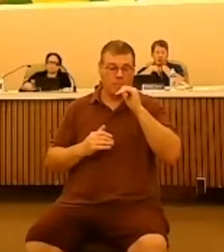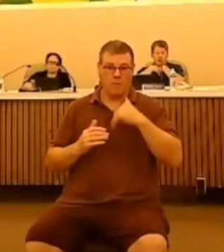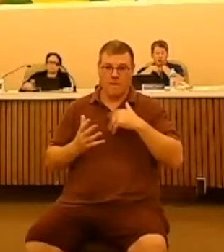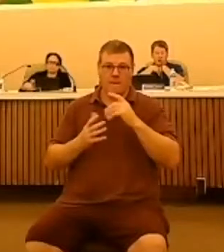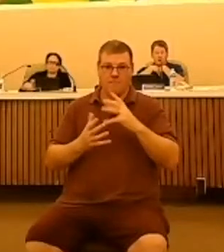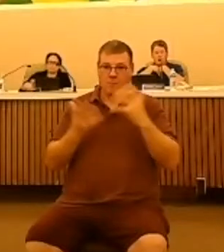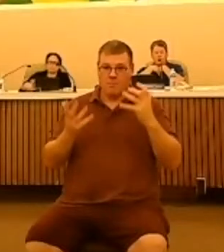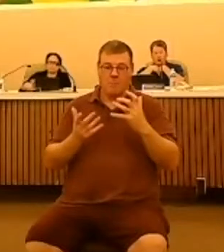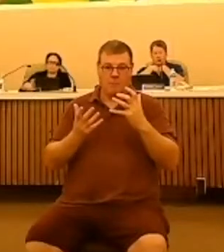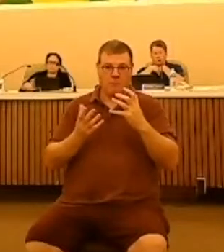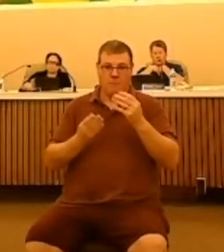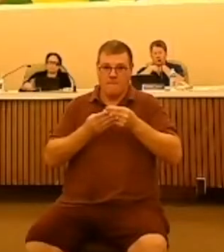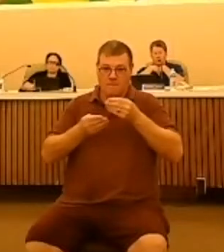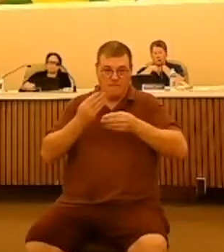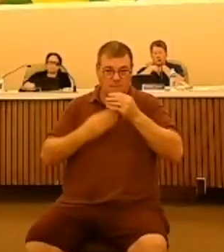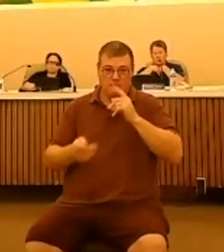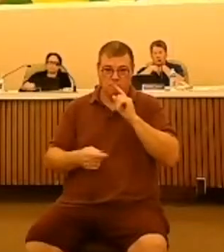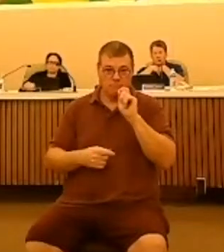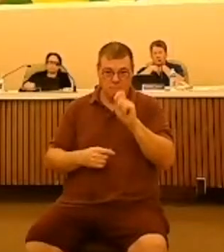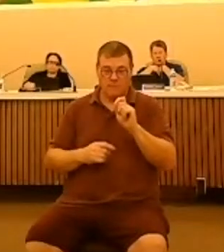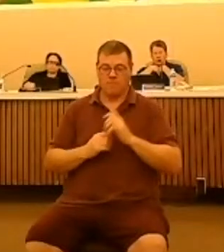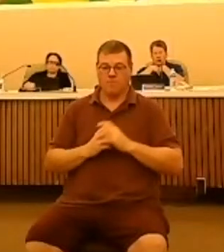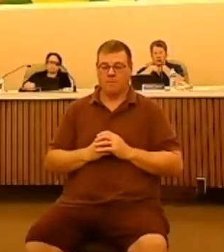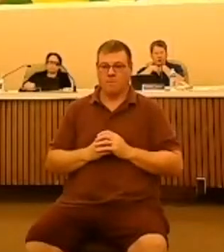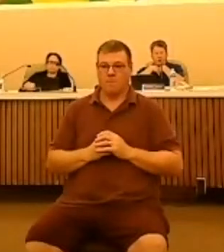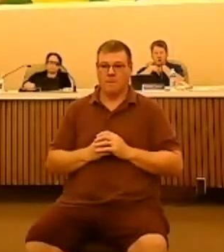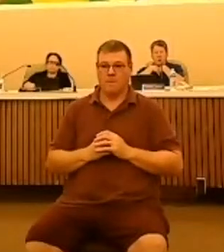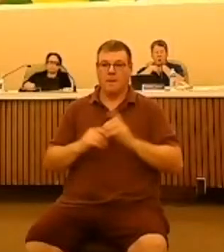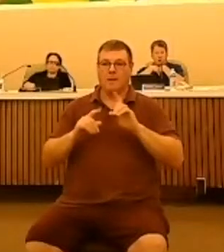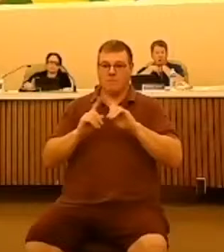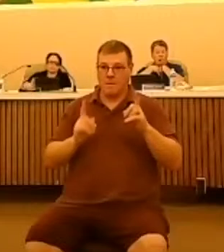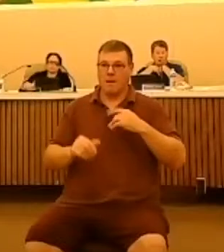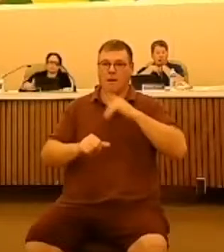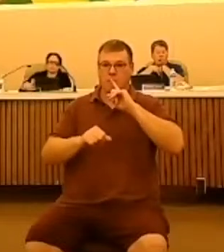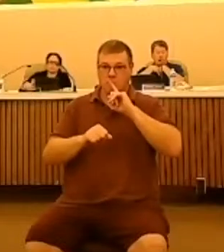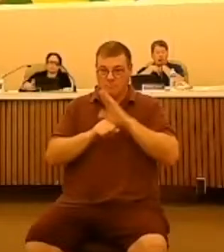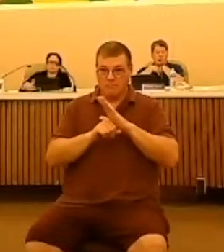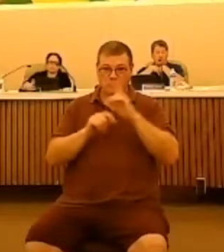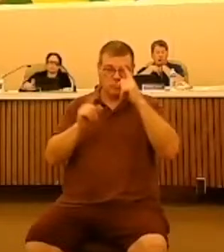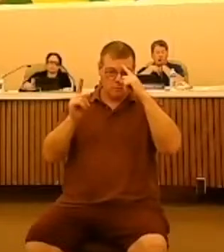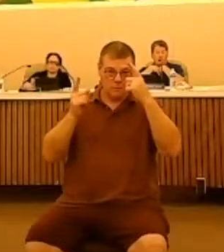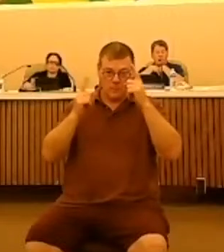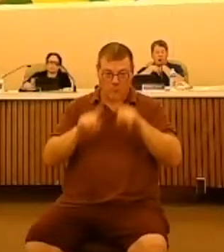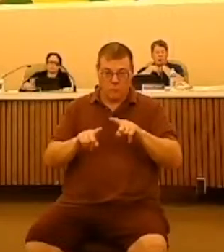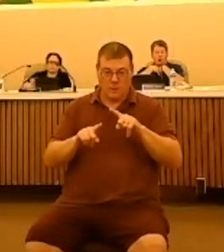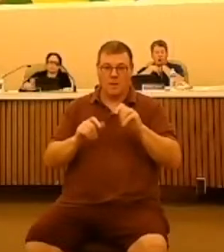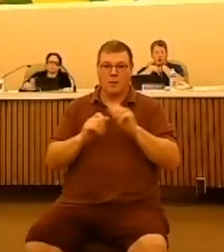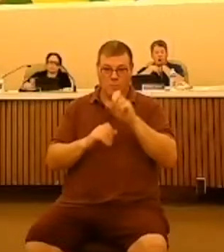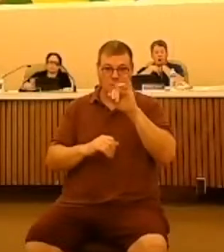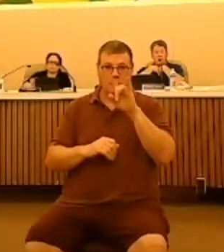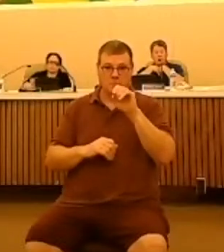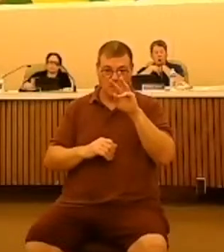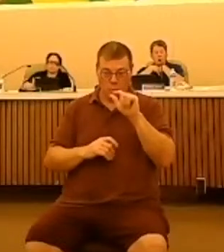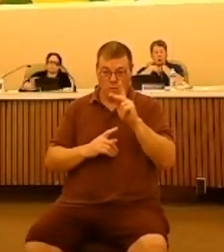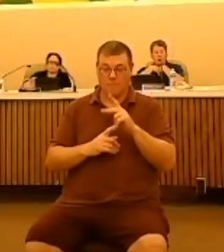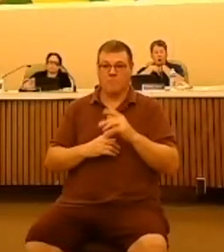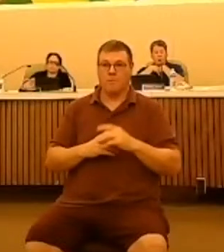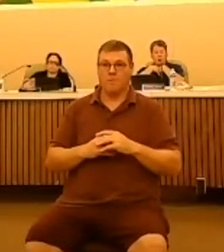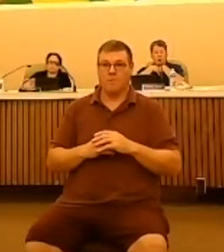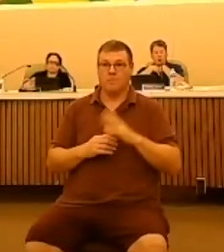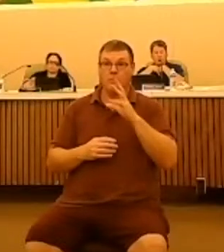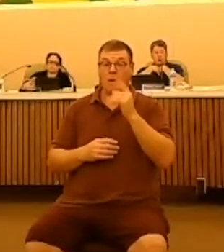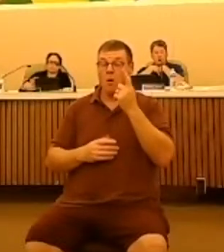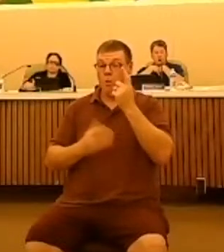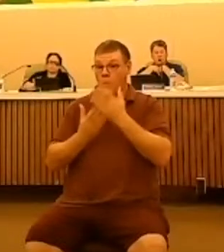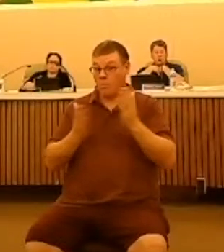budget, period. But, I absolutely agree with you with regards to the sidewalk issue. One thing I